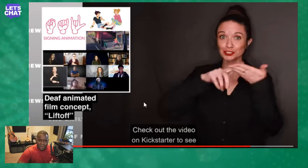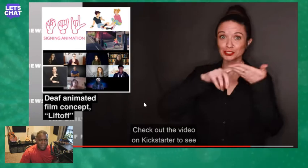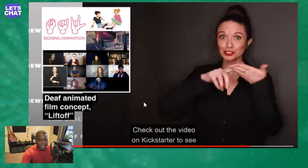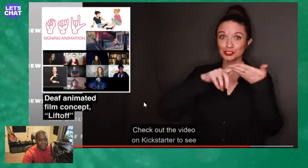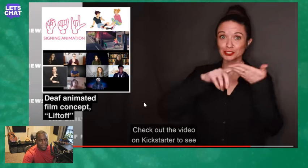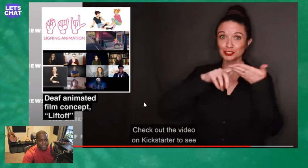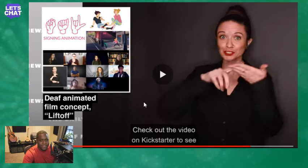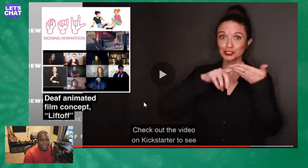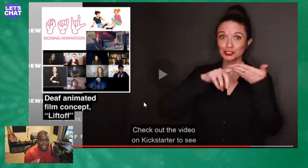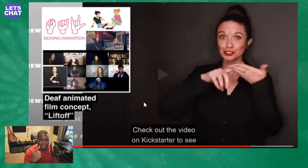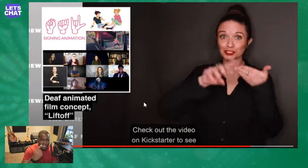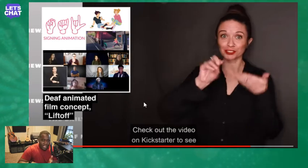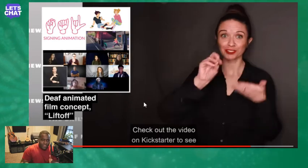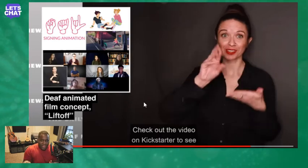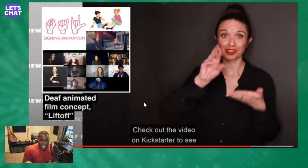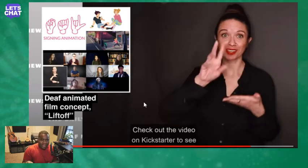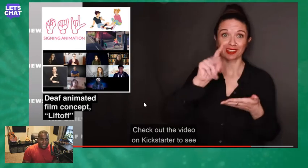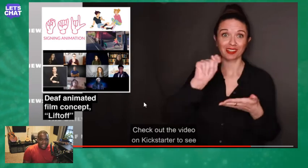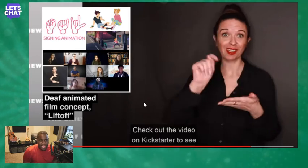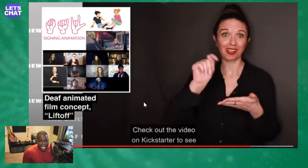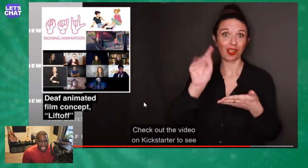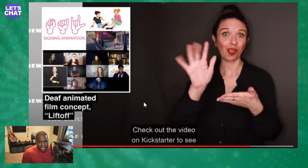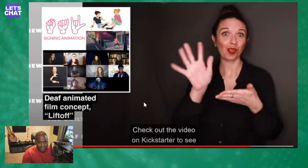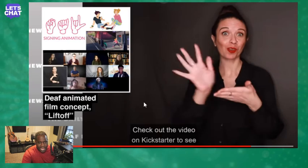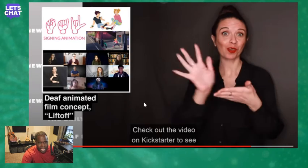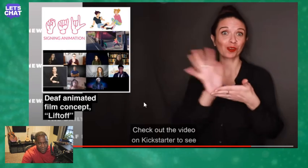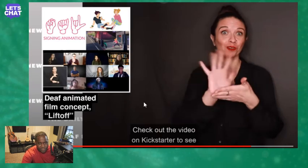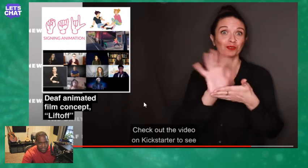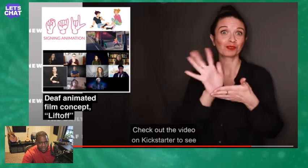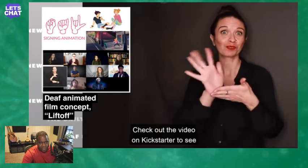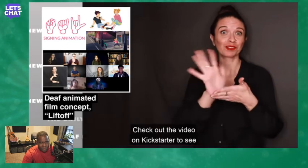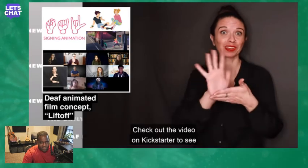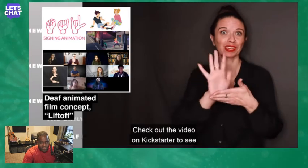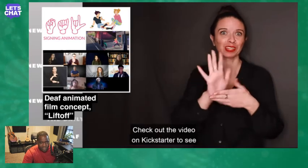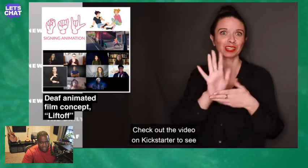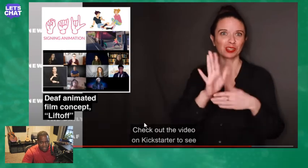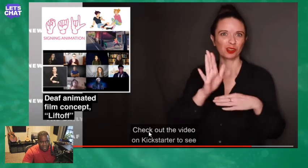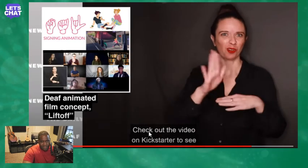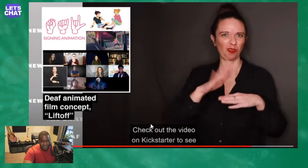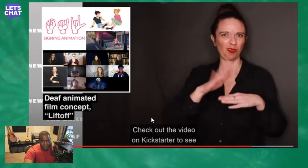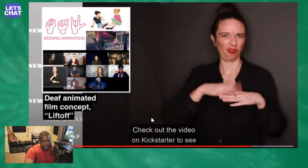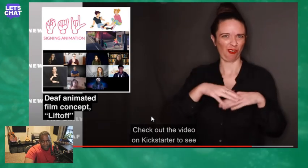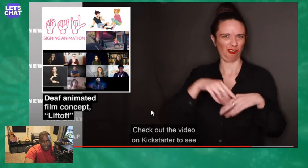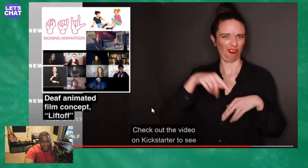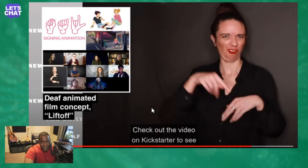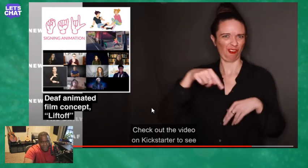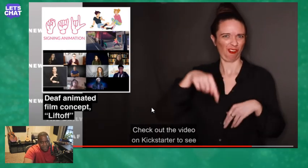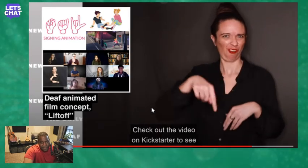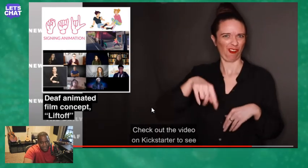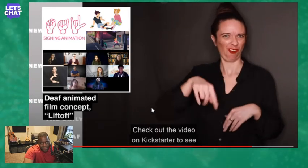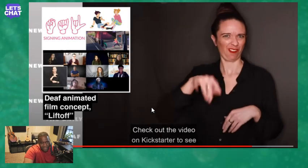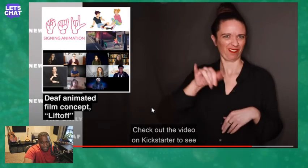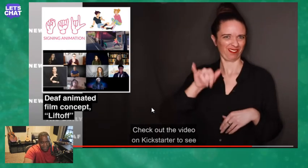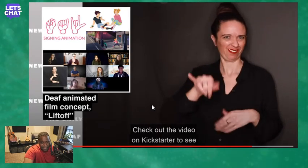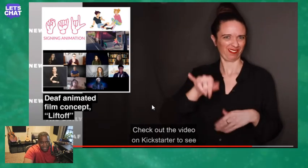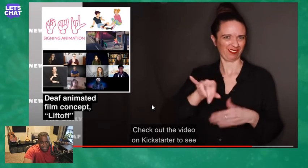Check, verify. So she's saying, check out the film,